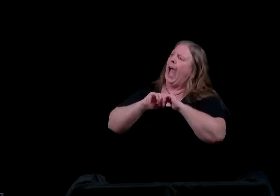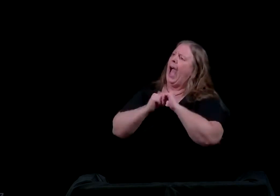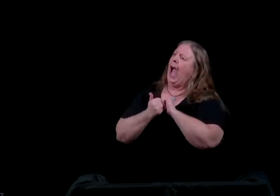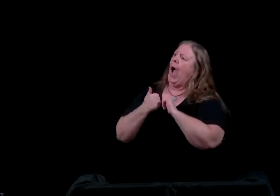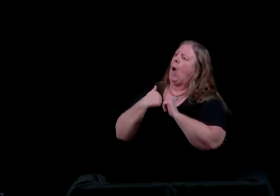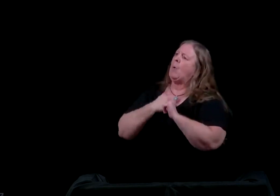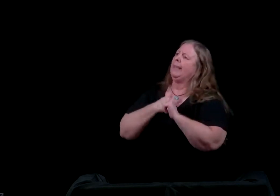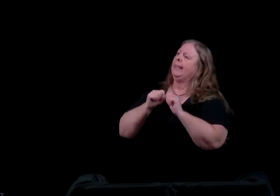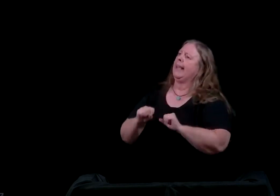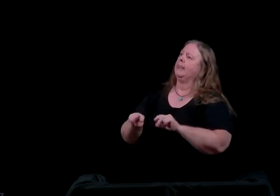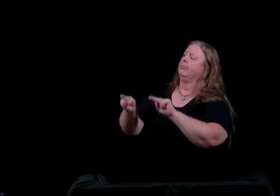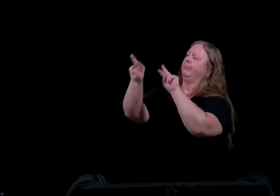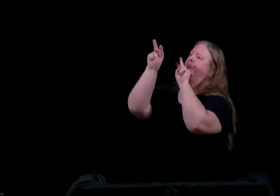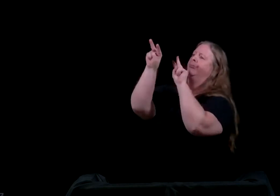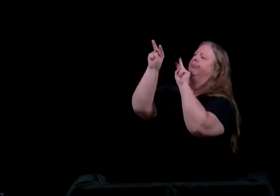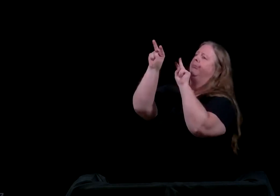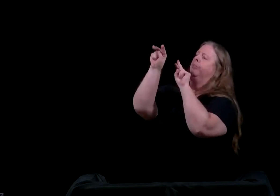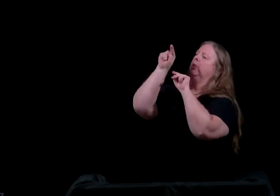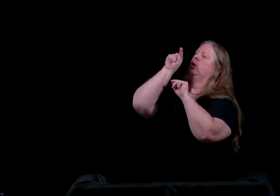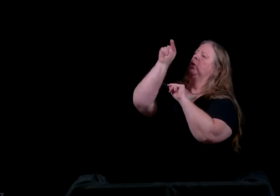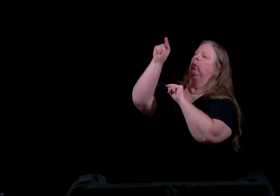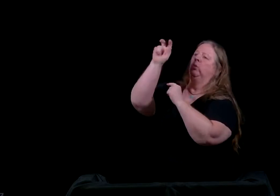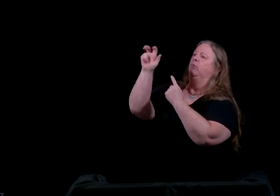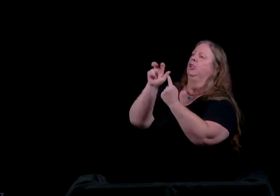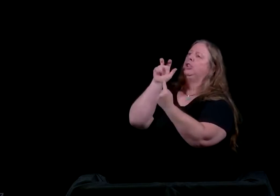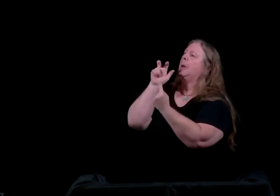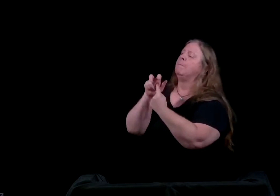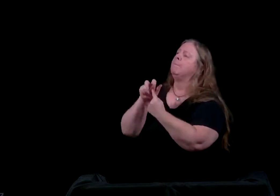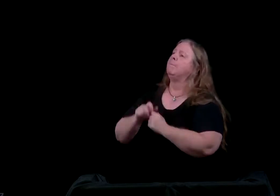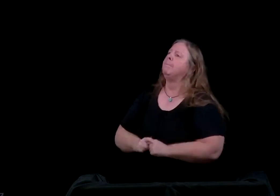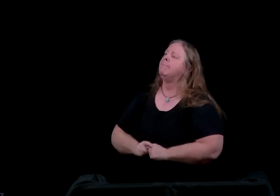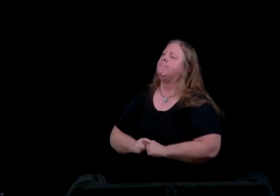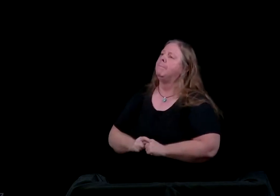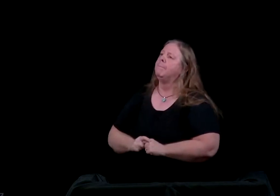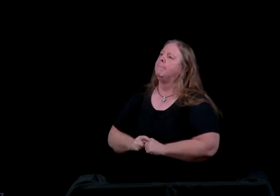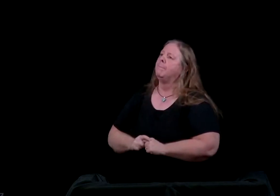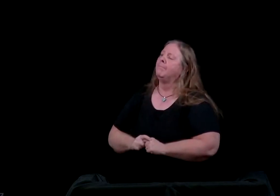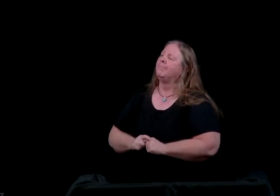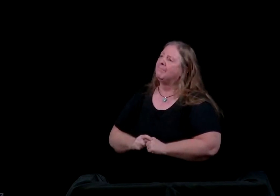Help them think more about it and how we can look to you and honor you.